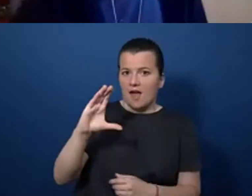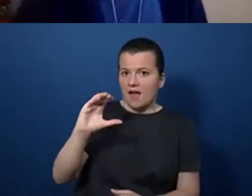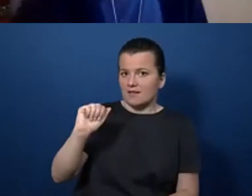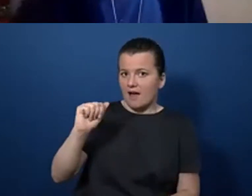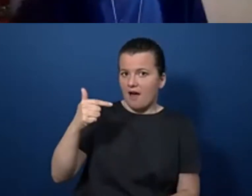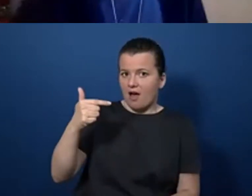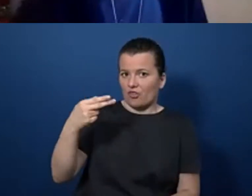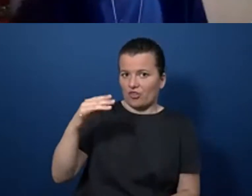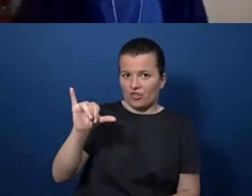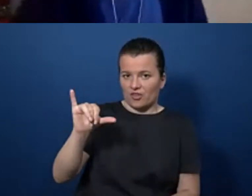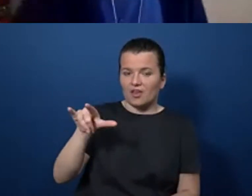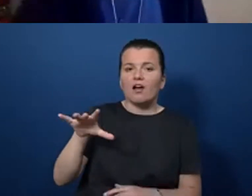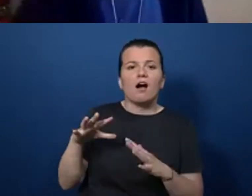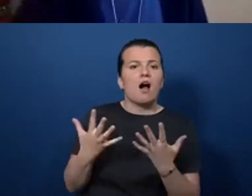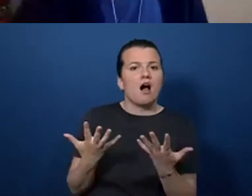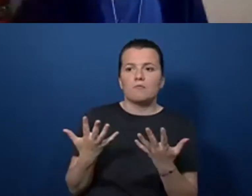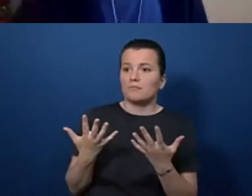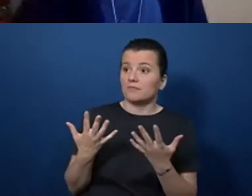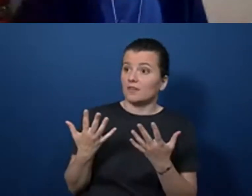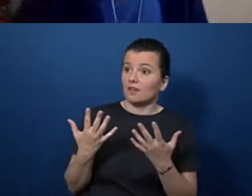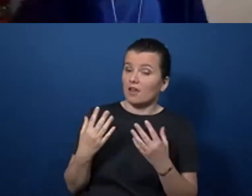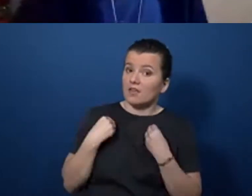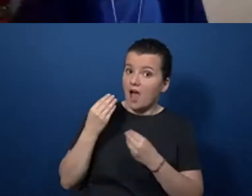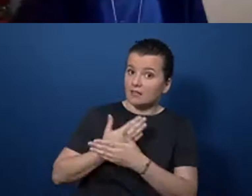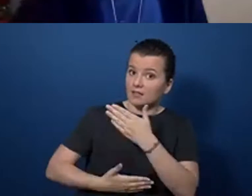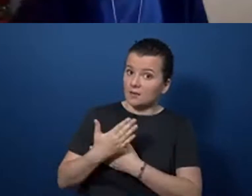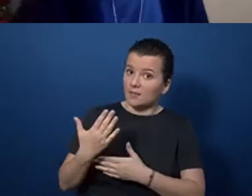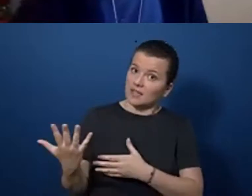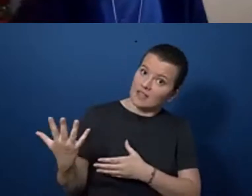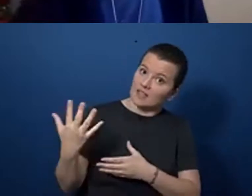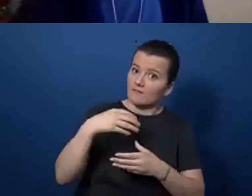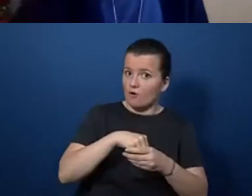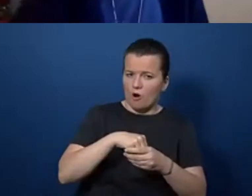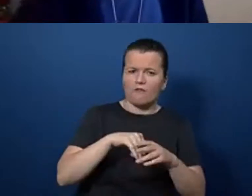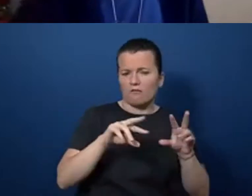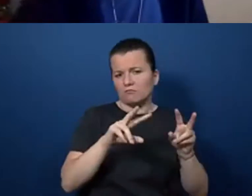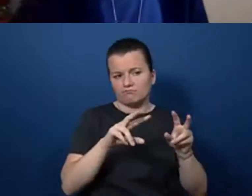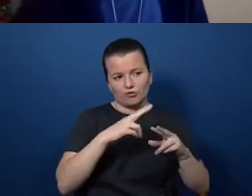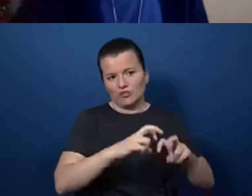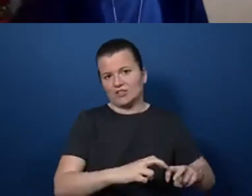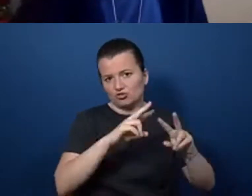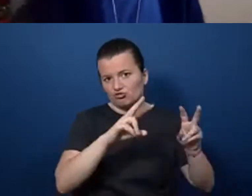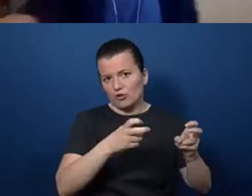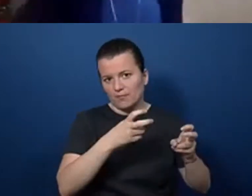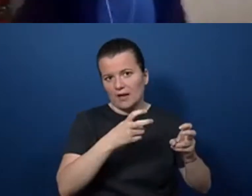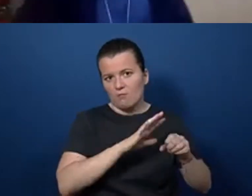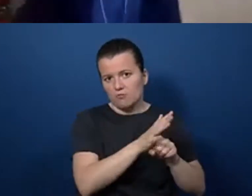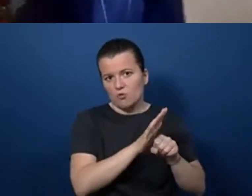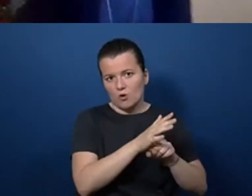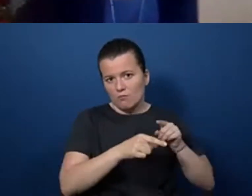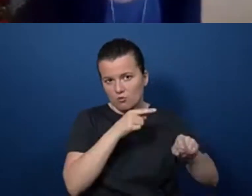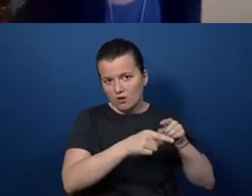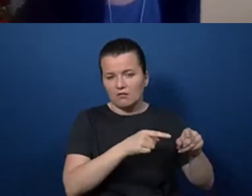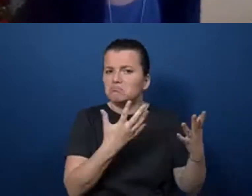involving young people with disabilities in research on bullying, what are your views on this? I